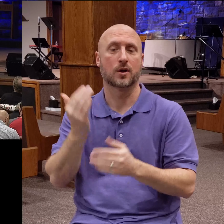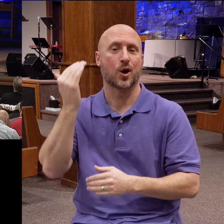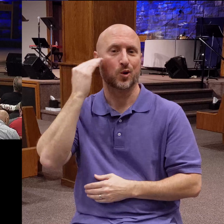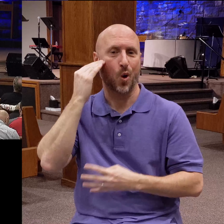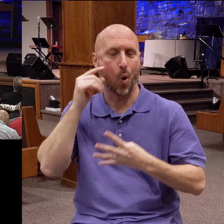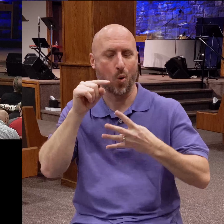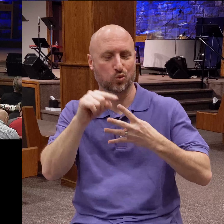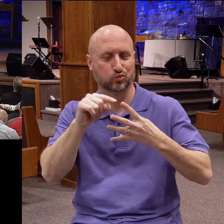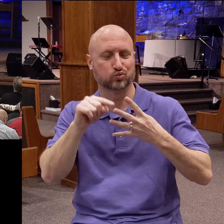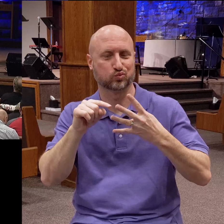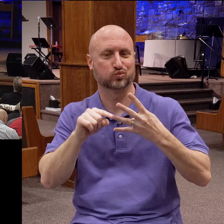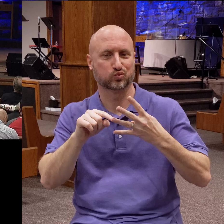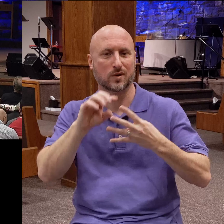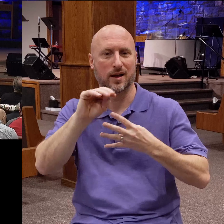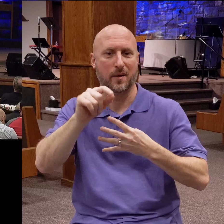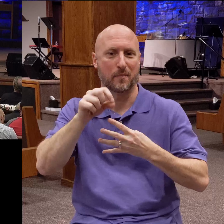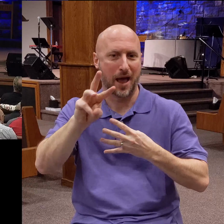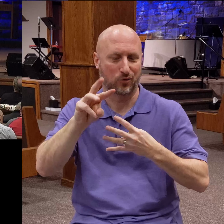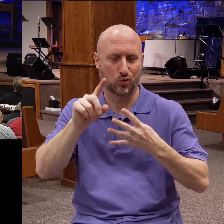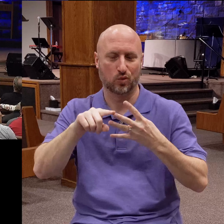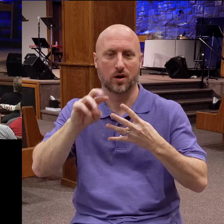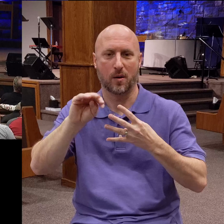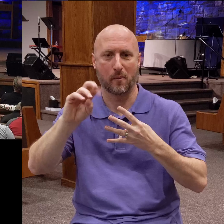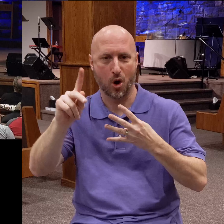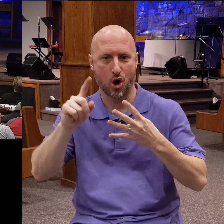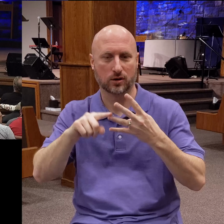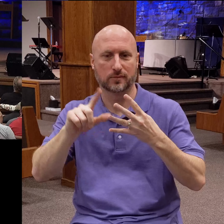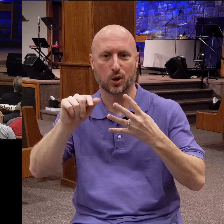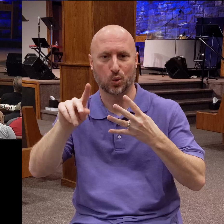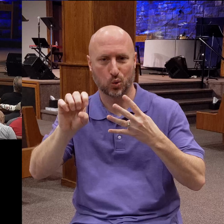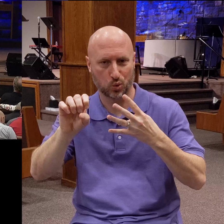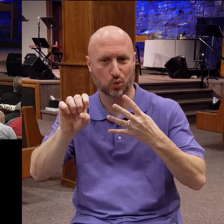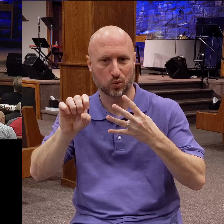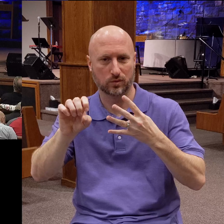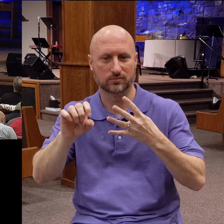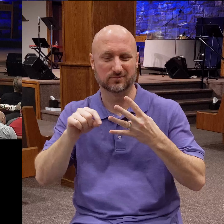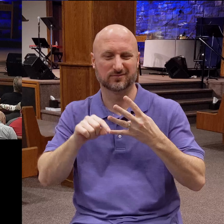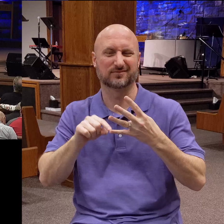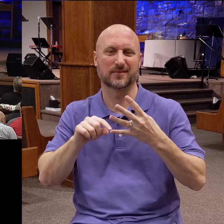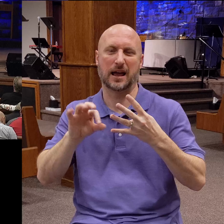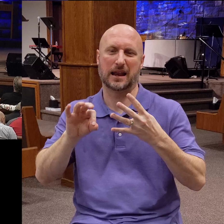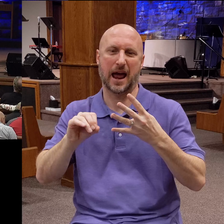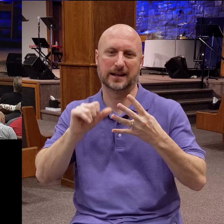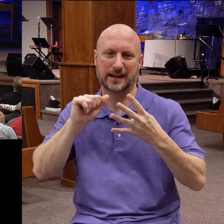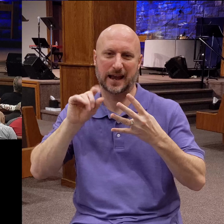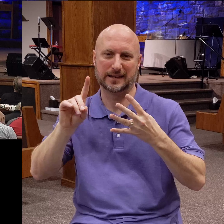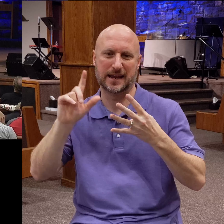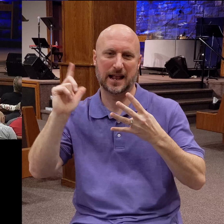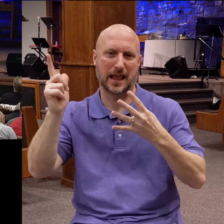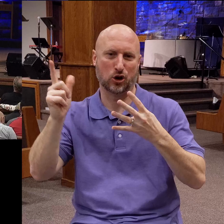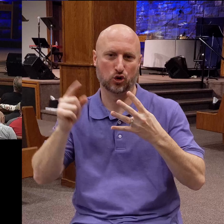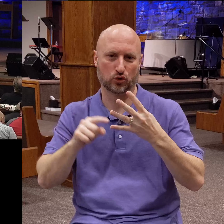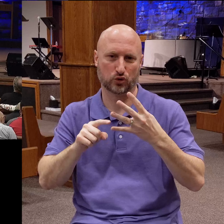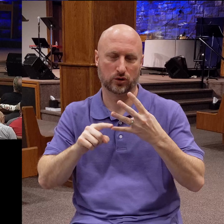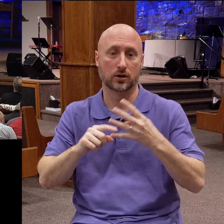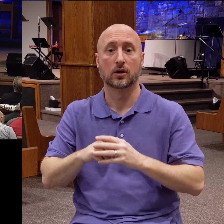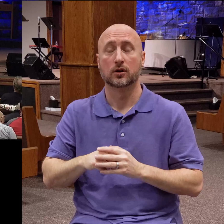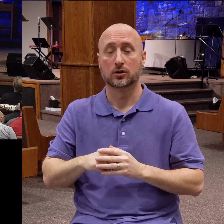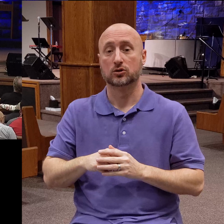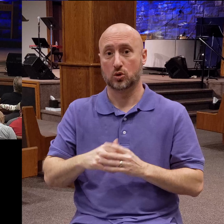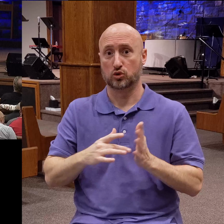are familiar with Matthew, Mark, and Luke, but there are many other signs as Jesus did in